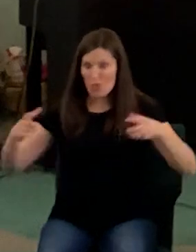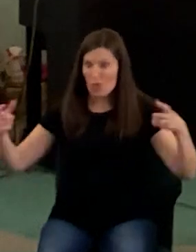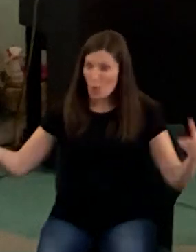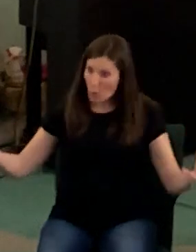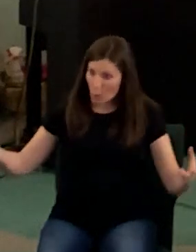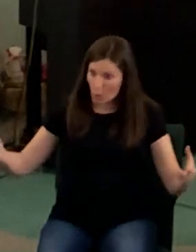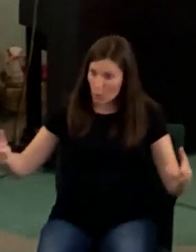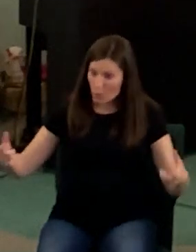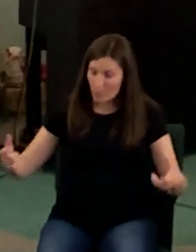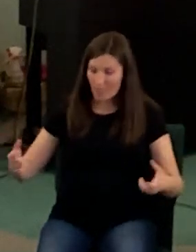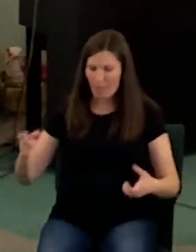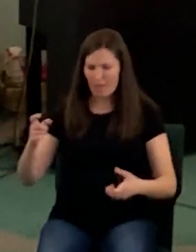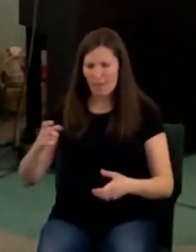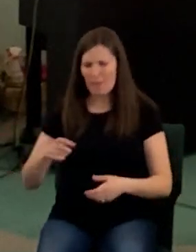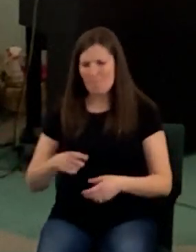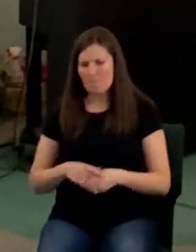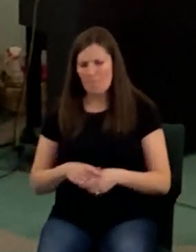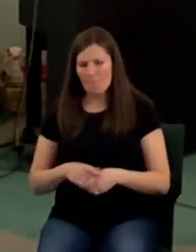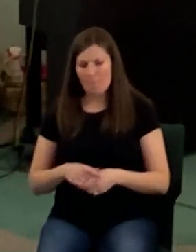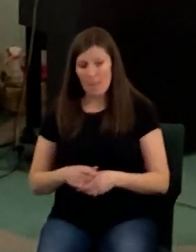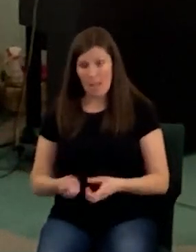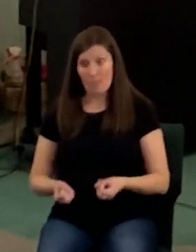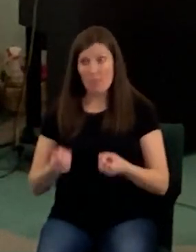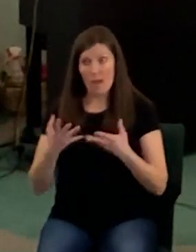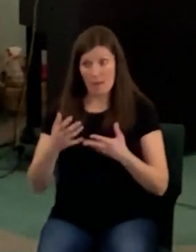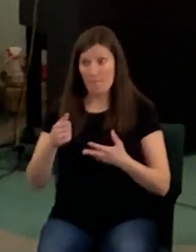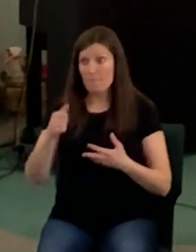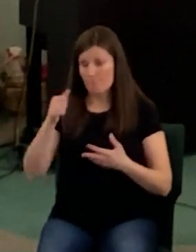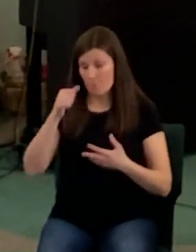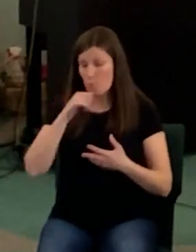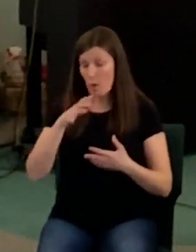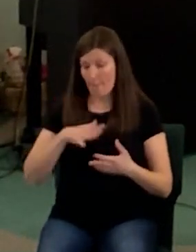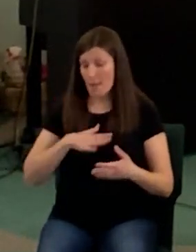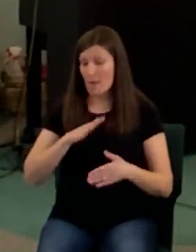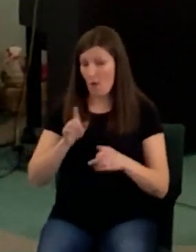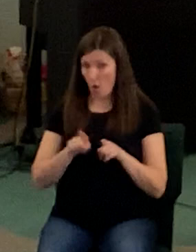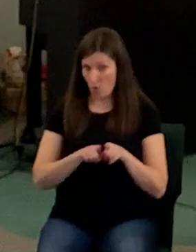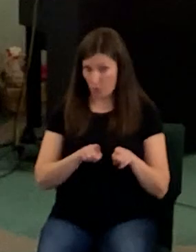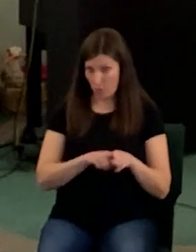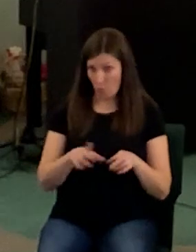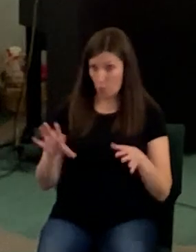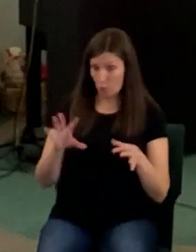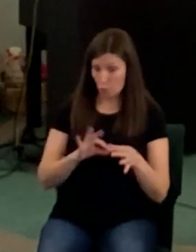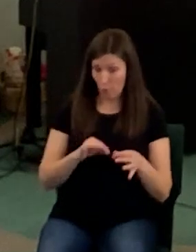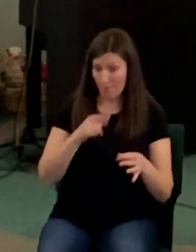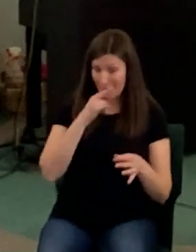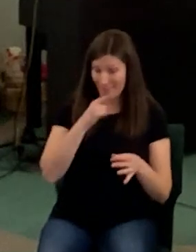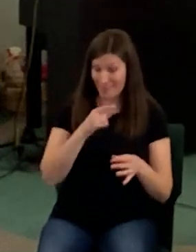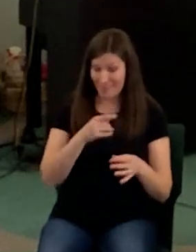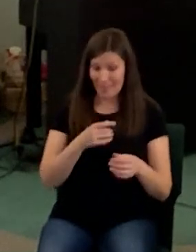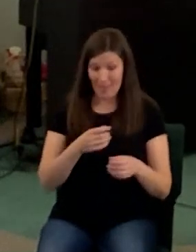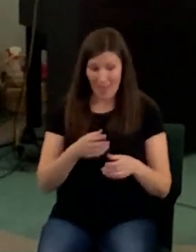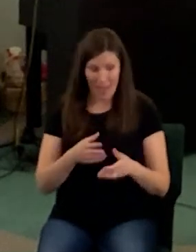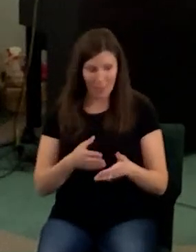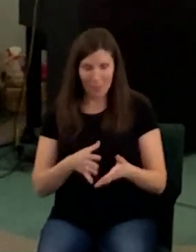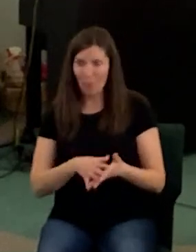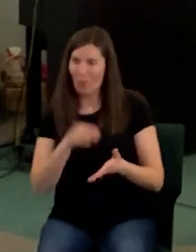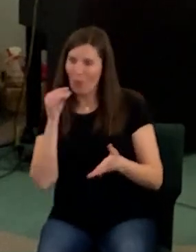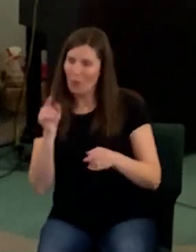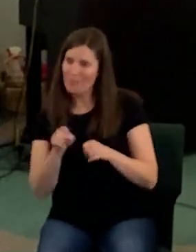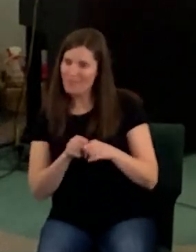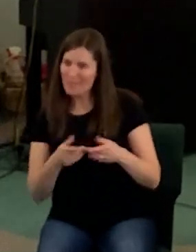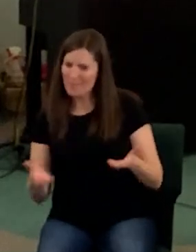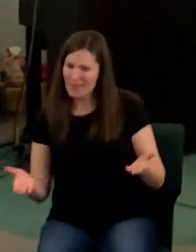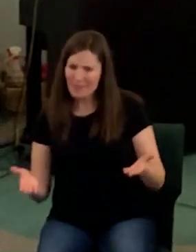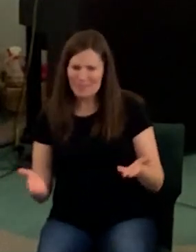women that were getting to learn and grow too and experience teaching that bettered their lives too. Just an